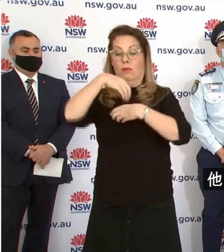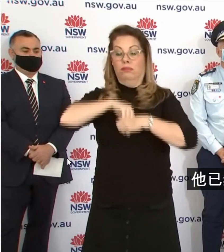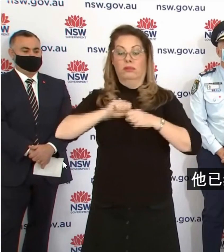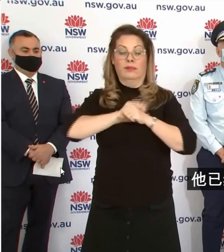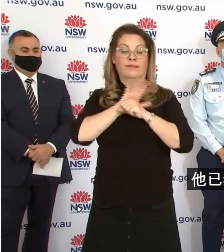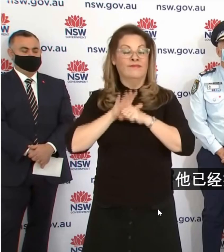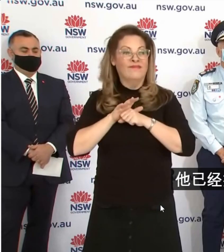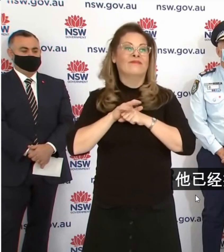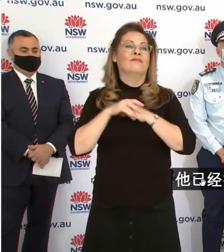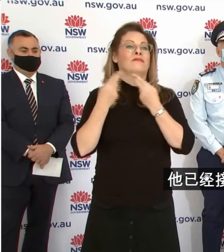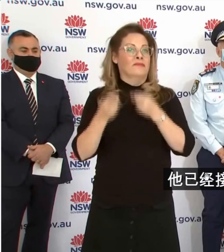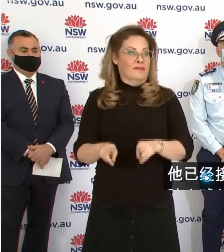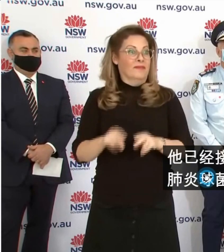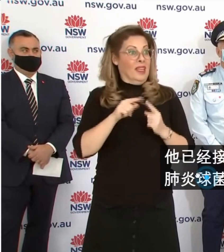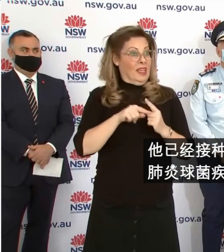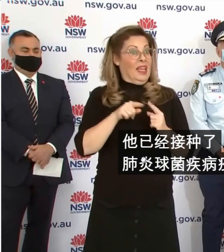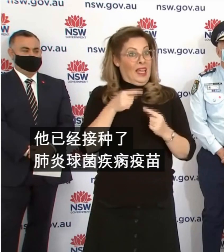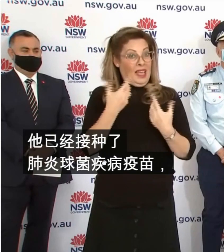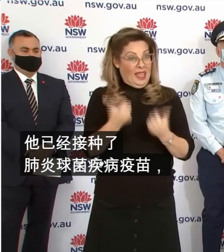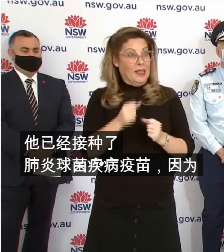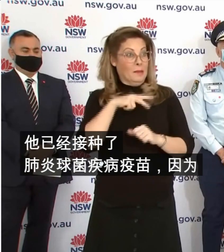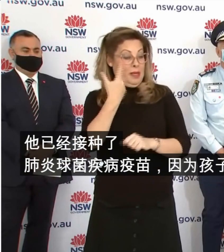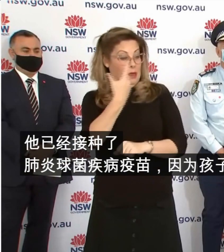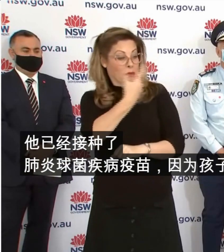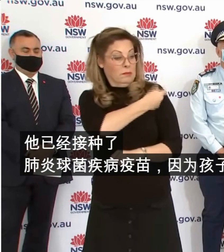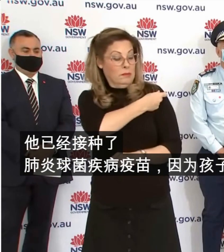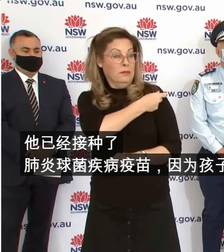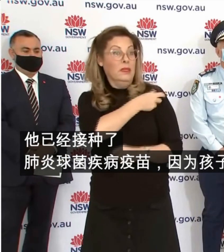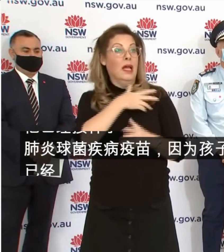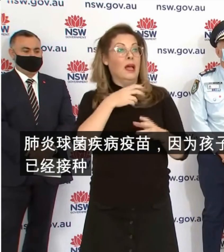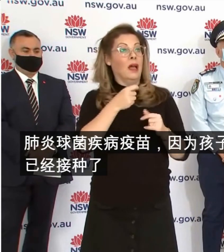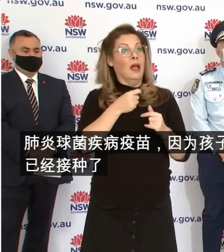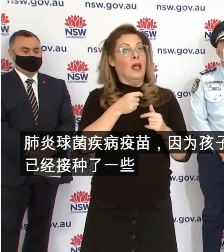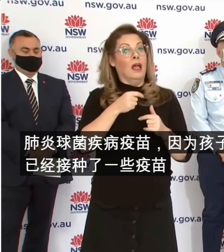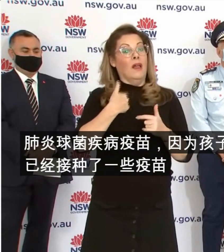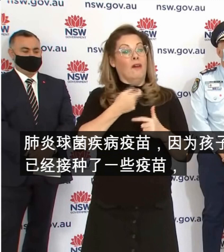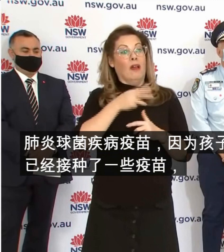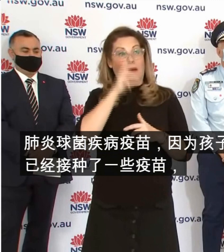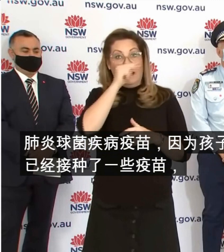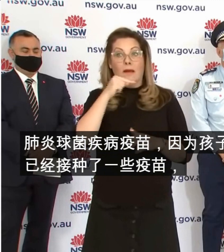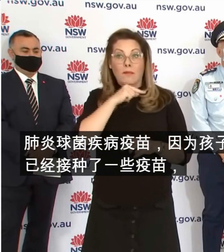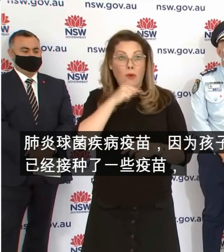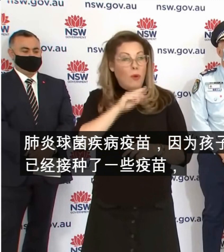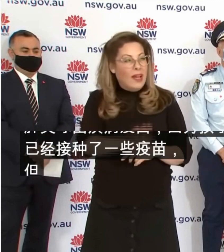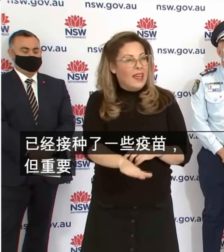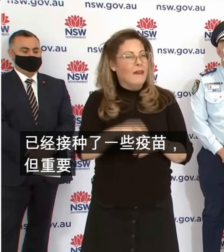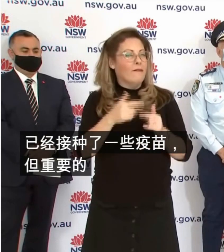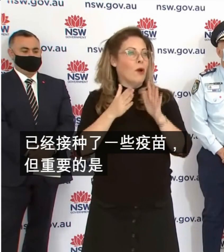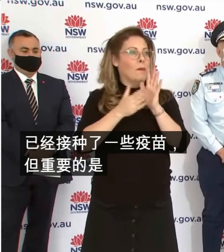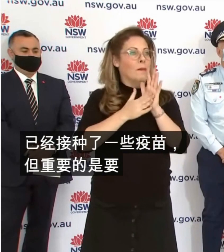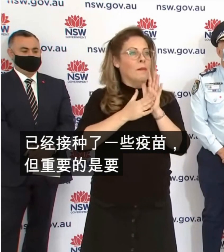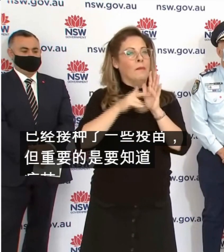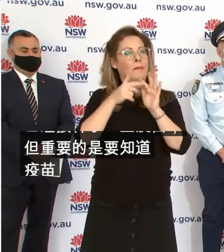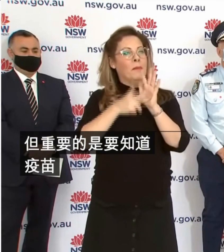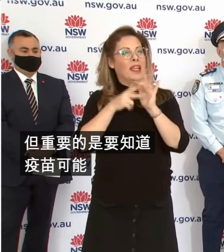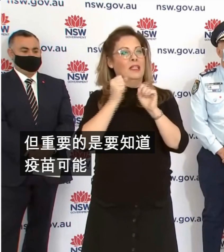He had been vaccinated against pneumococcal disease as a child, had received some vaccines, but it is important